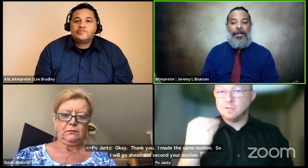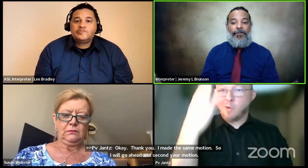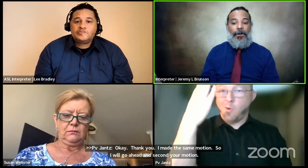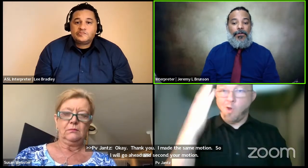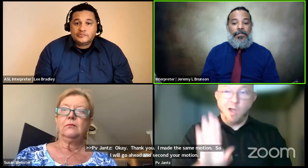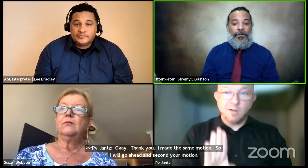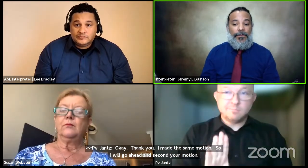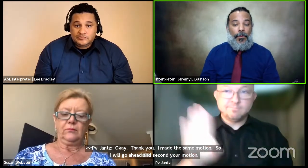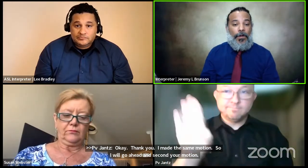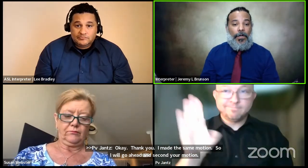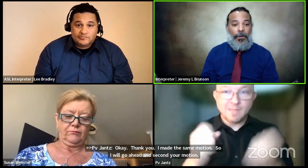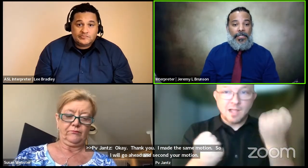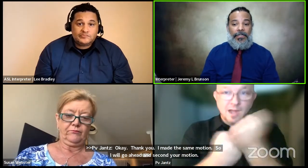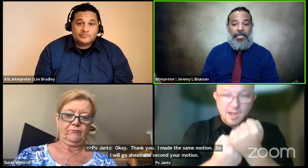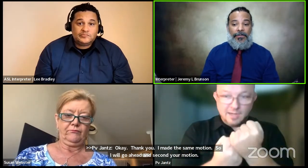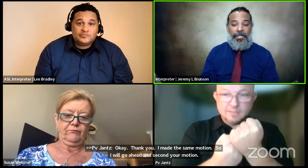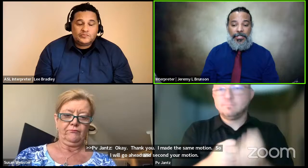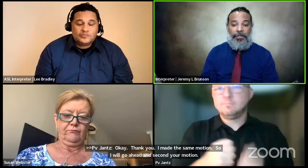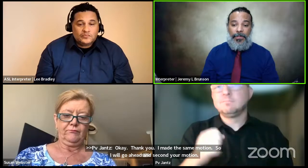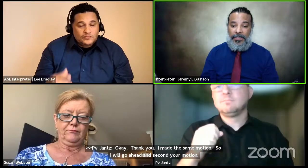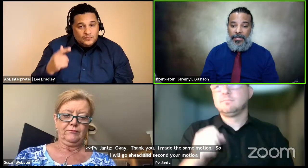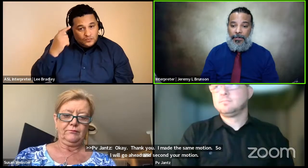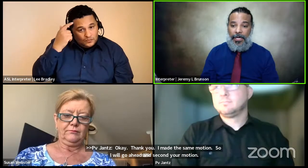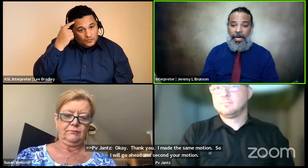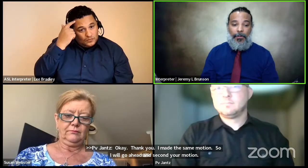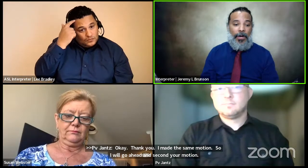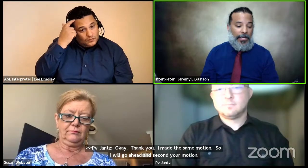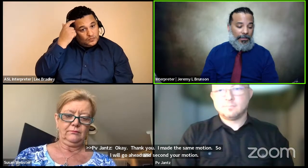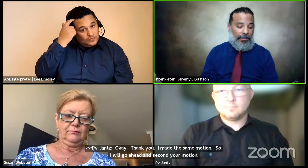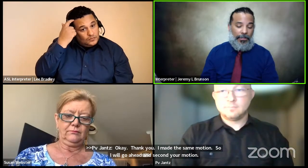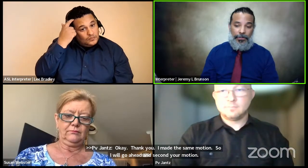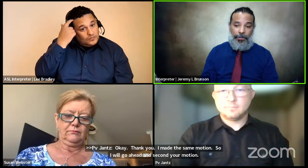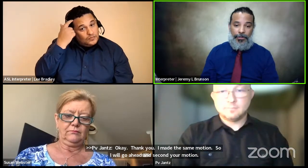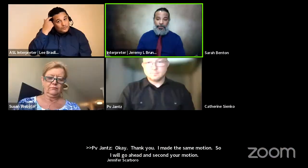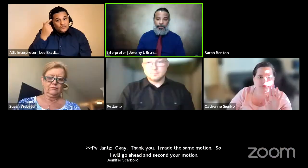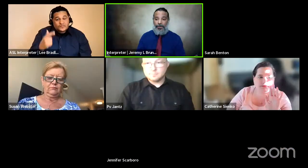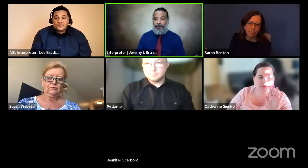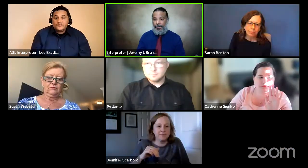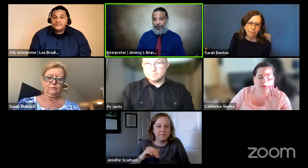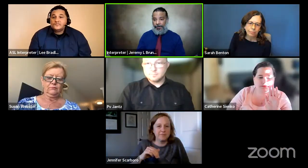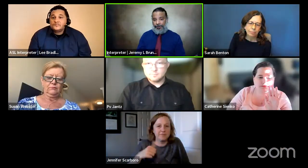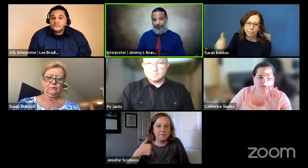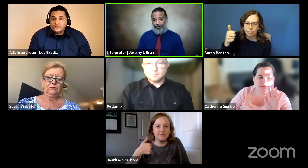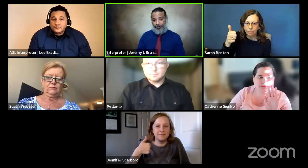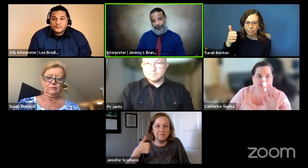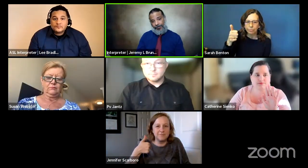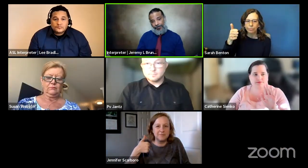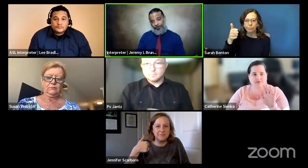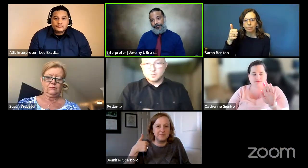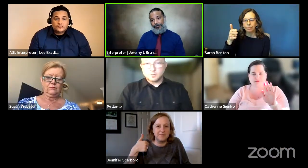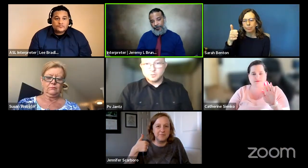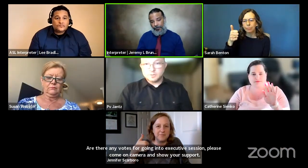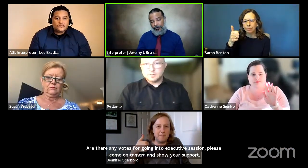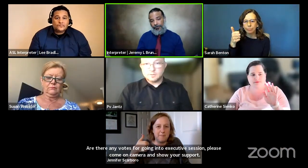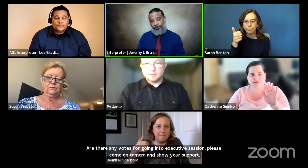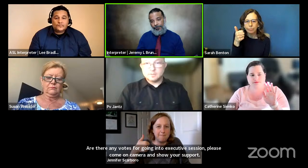Are there any votes for going into executive session? Please come on camera and show your support.